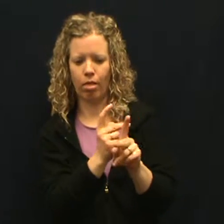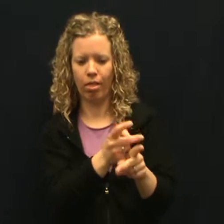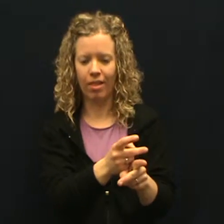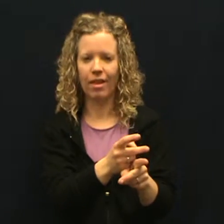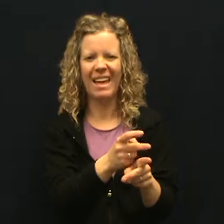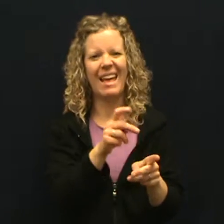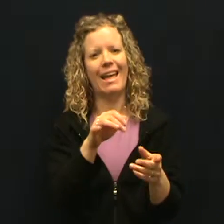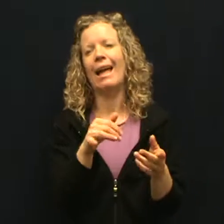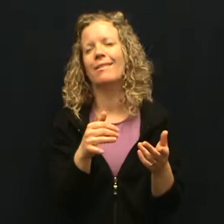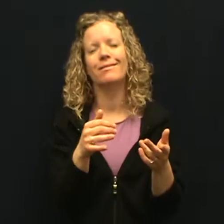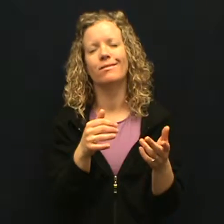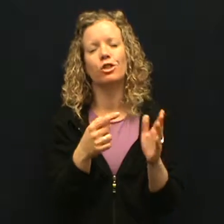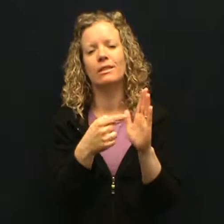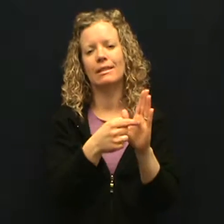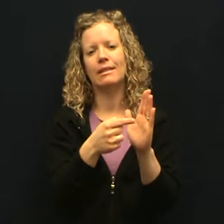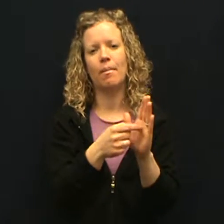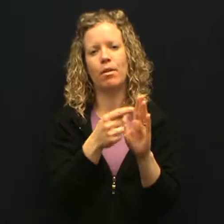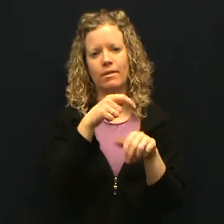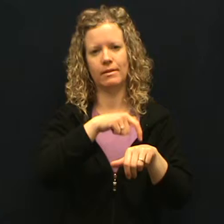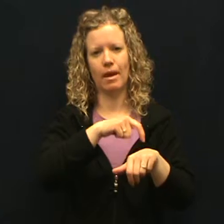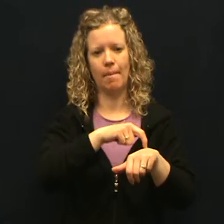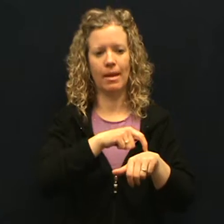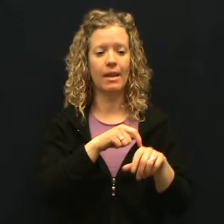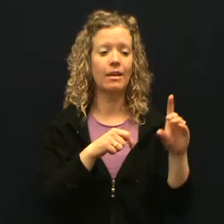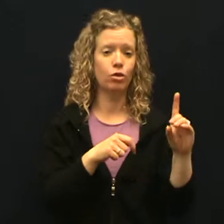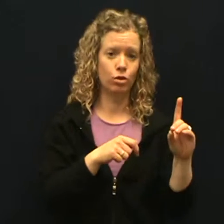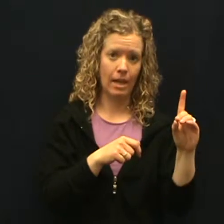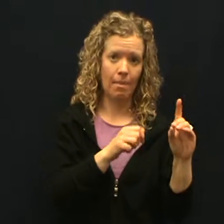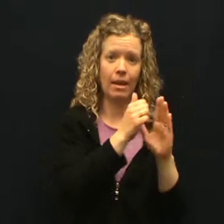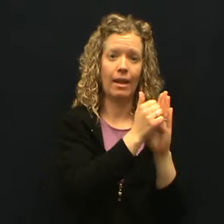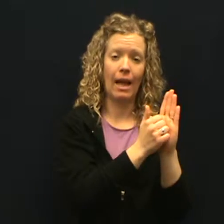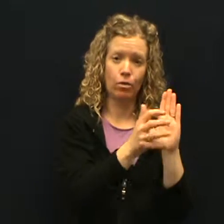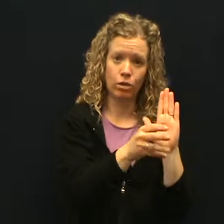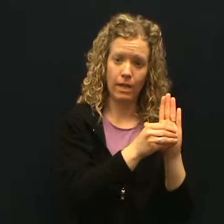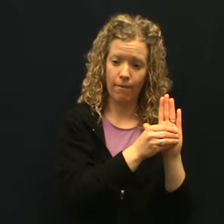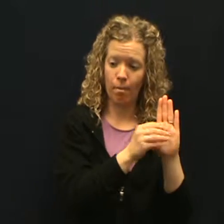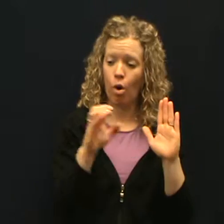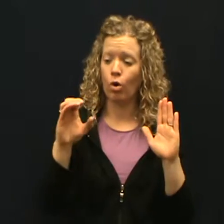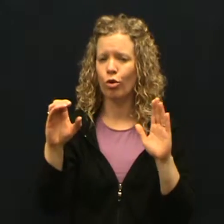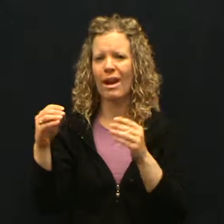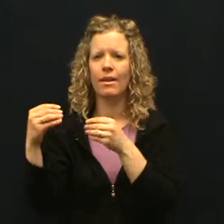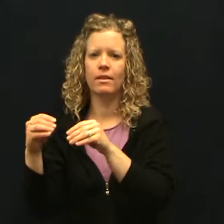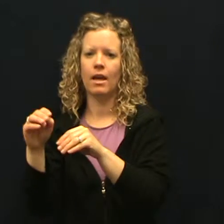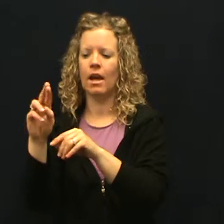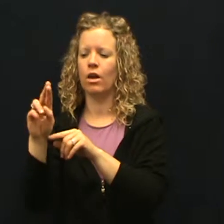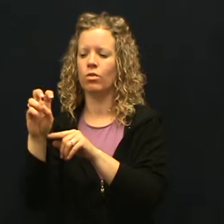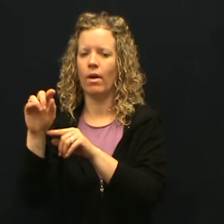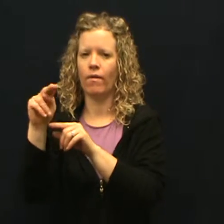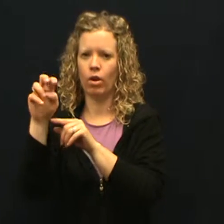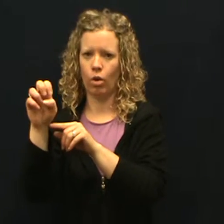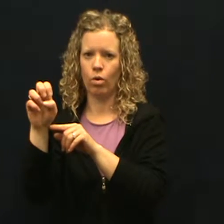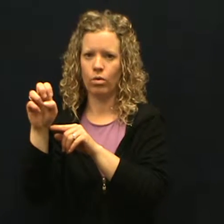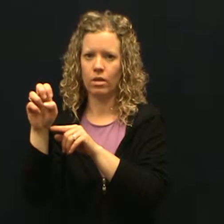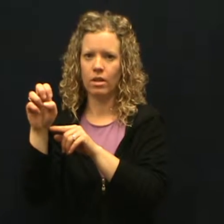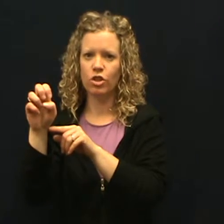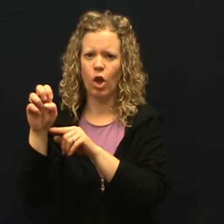of timing, where we debit accounts receivable, we credit sales revenue. We've affected at that point in time both the balance sheet and the